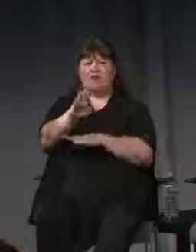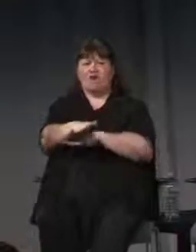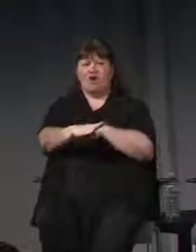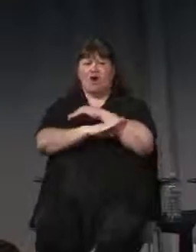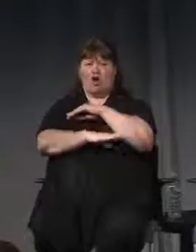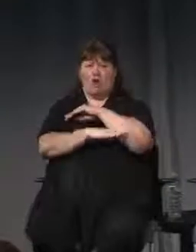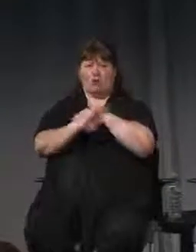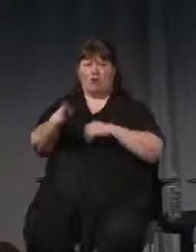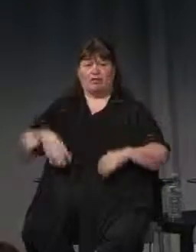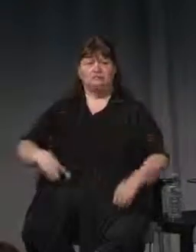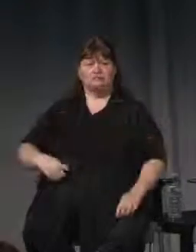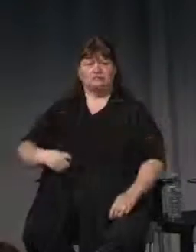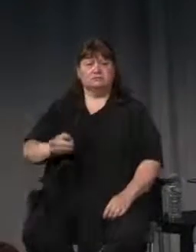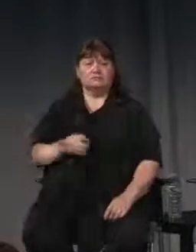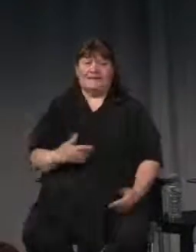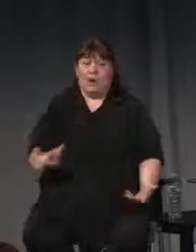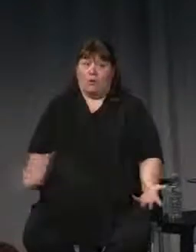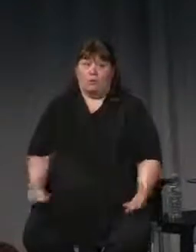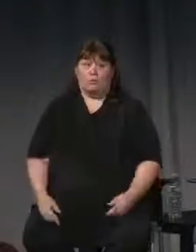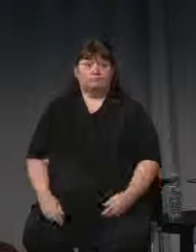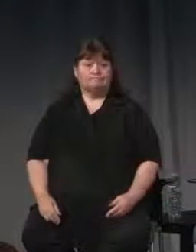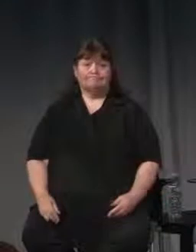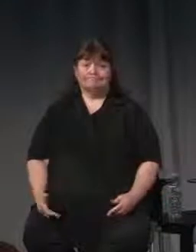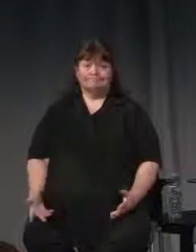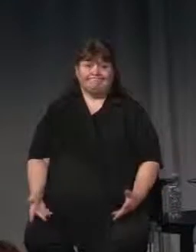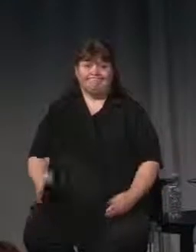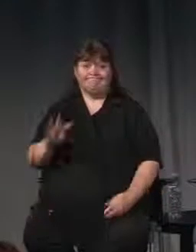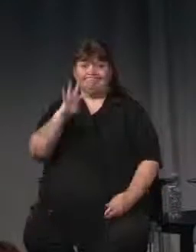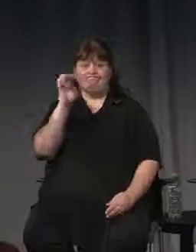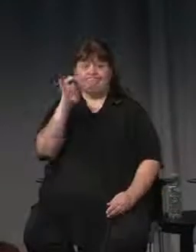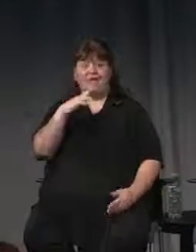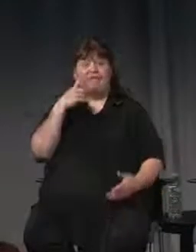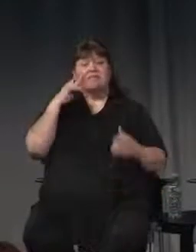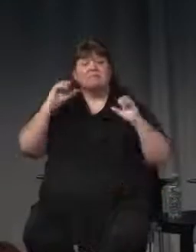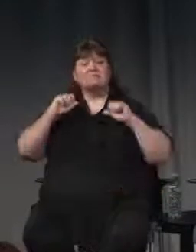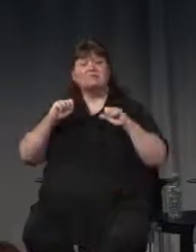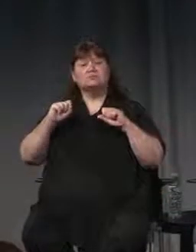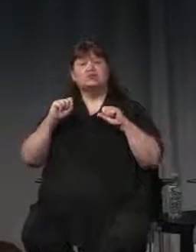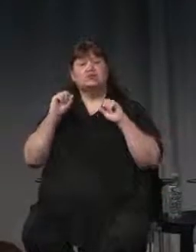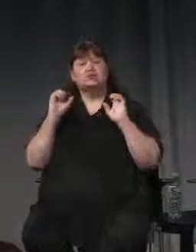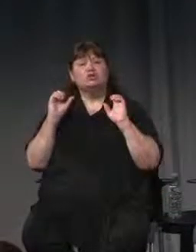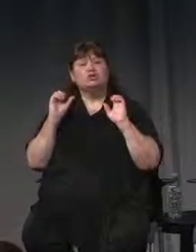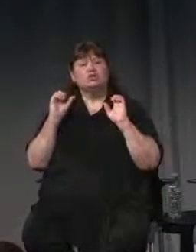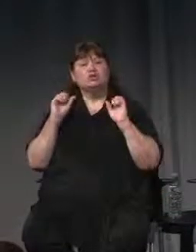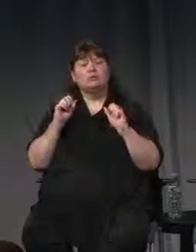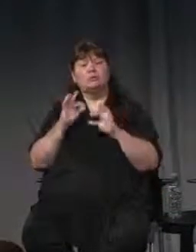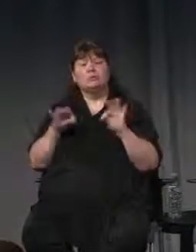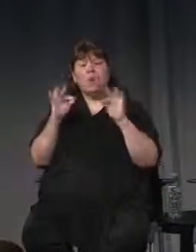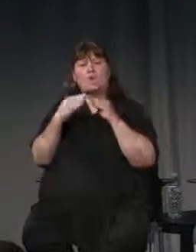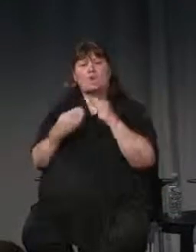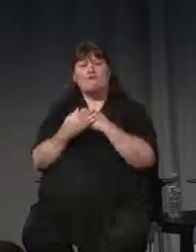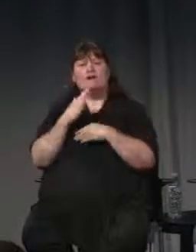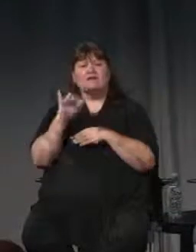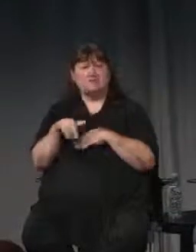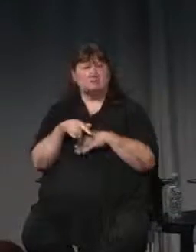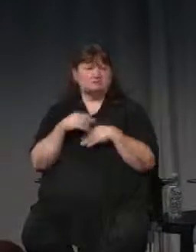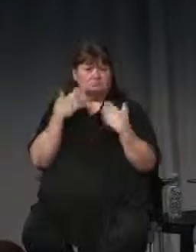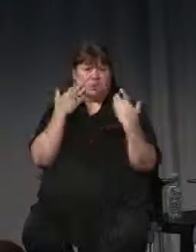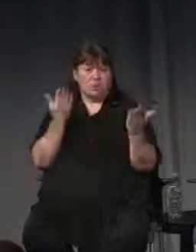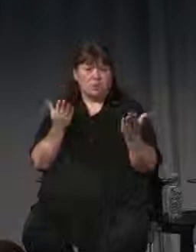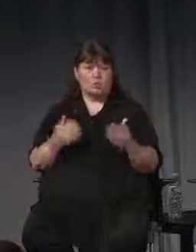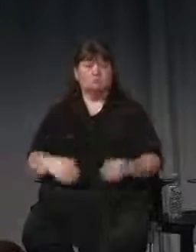Yeah, so but I'm not sure. I think it's plausible that there could be an important influence of that, but yeah, we don't know.